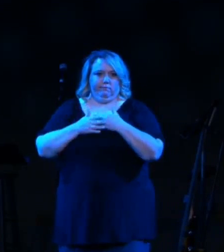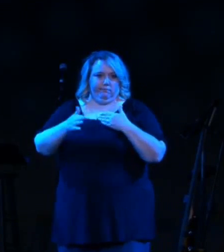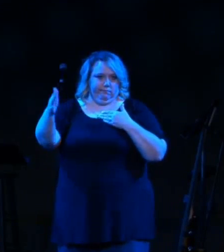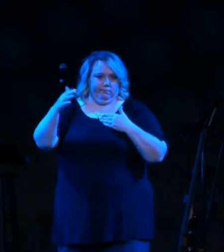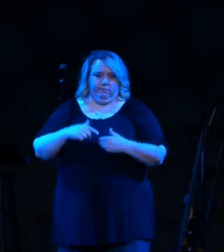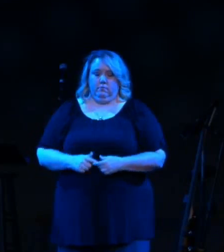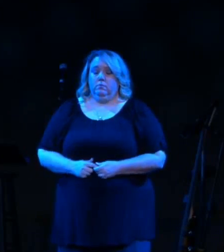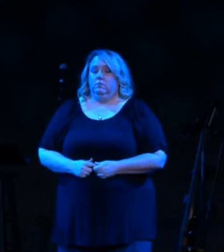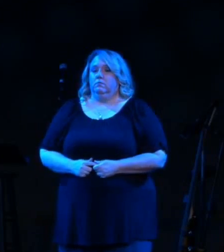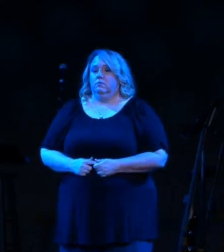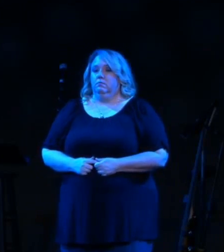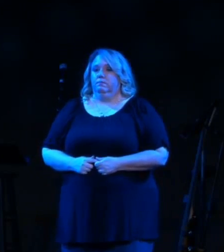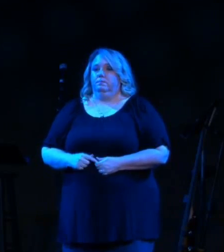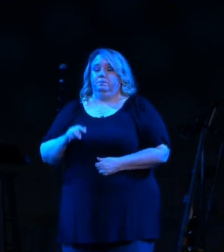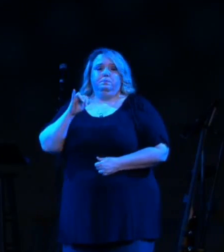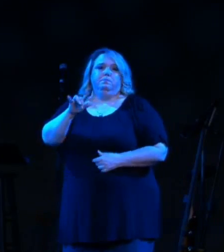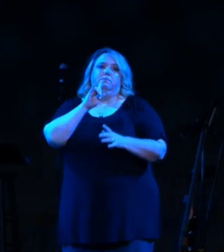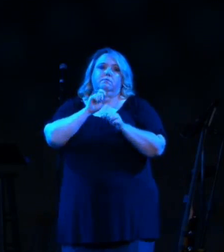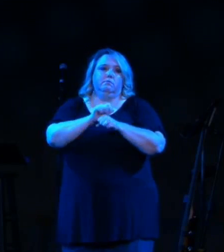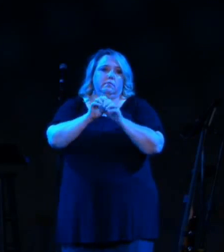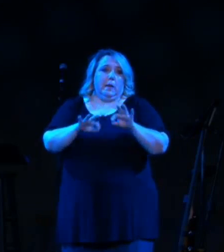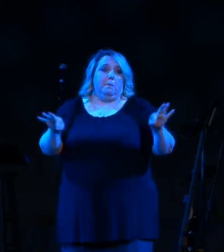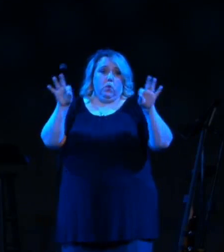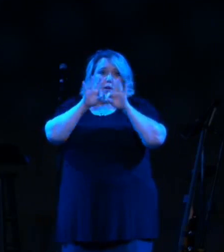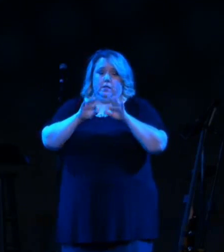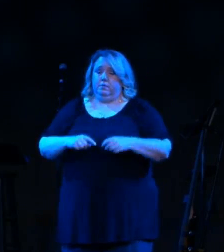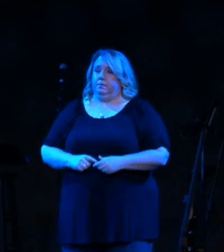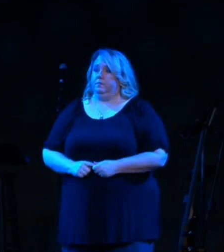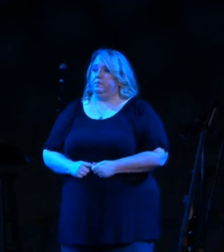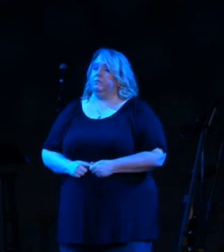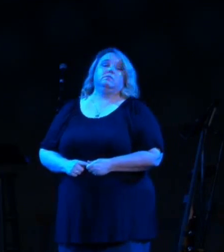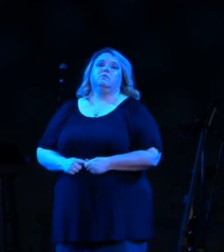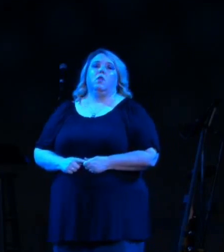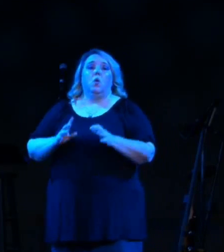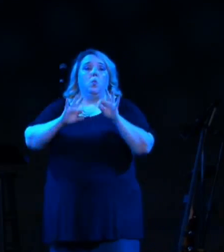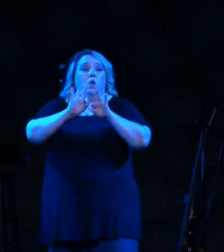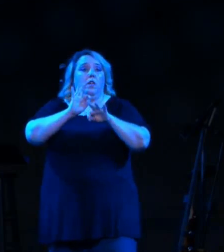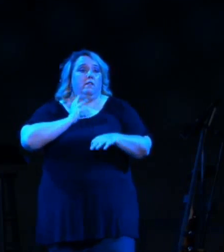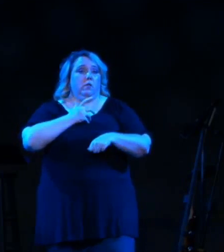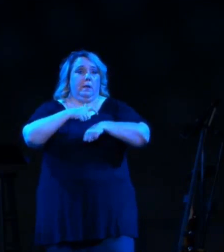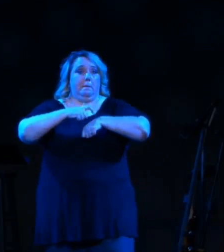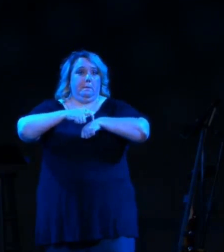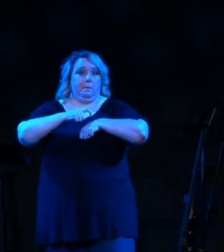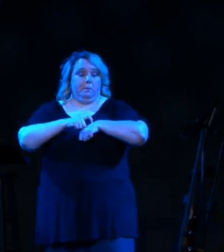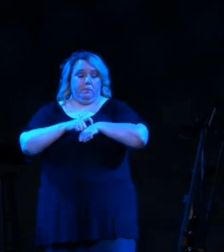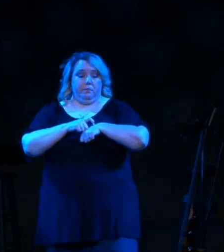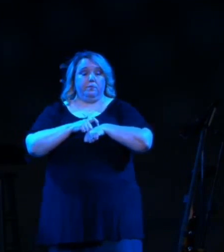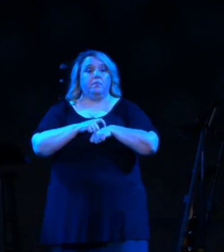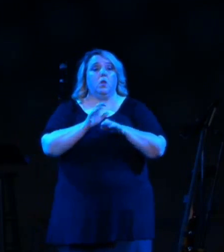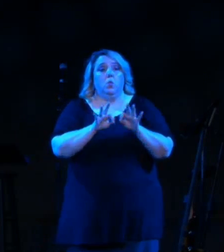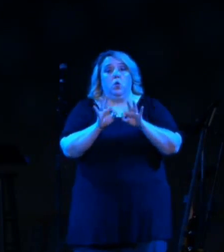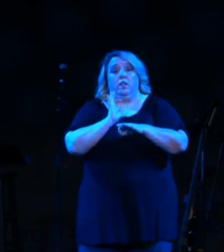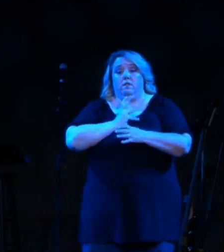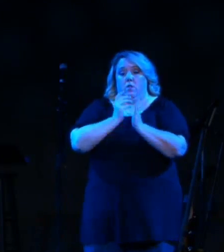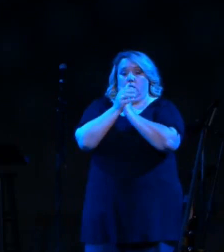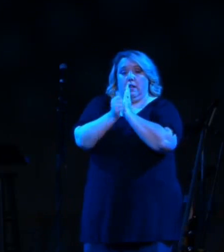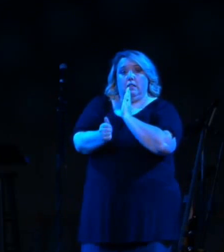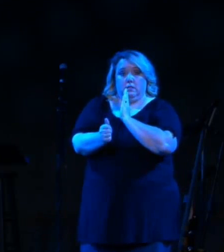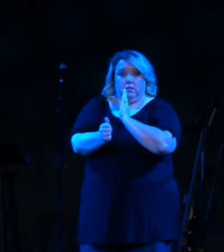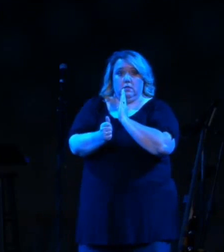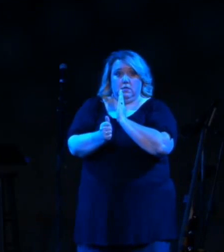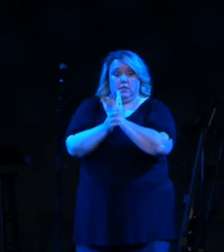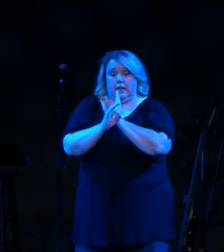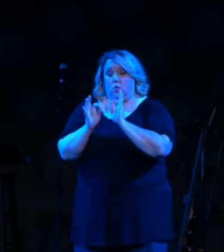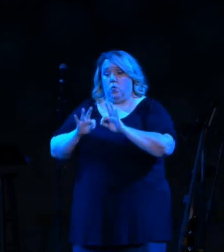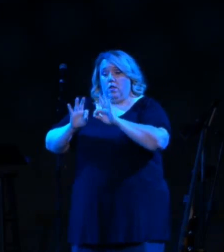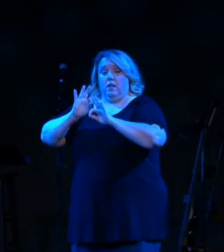important. This is important. Worthy of our time, worthy of our talents,